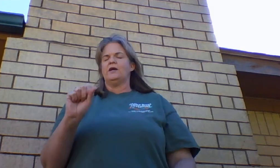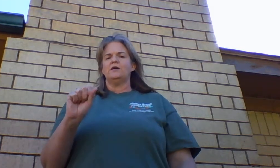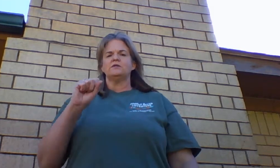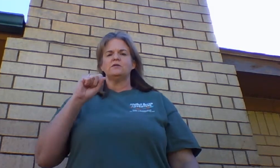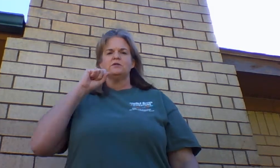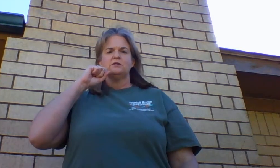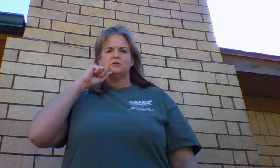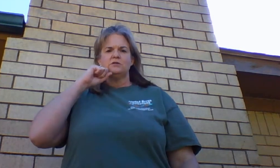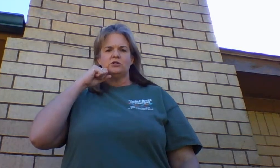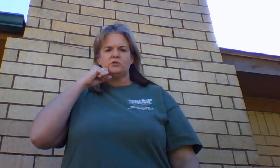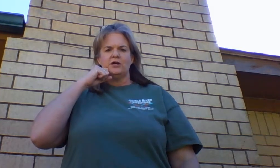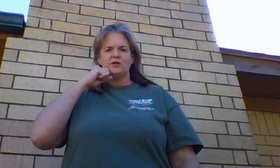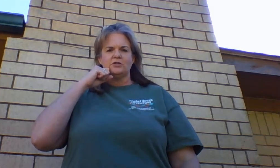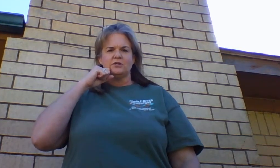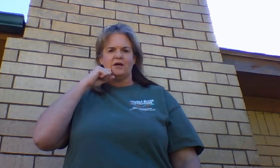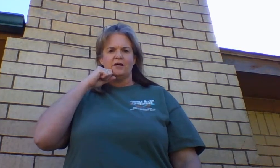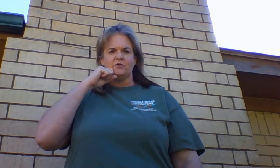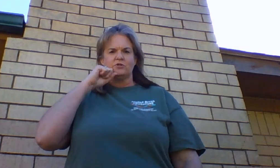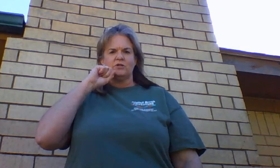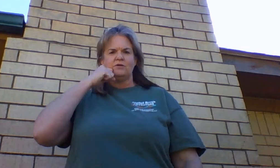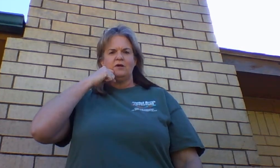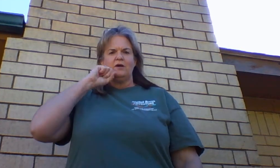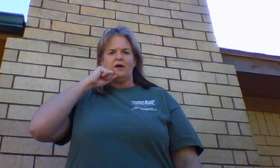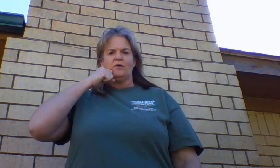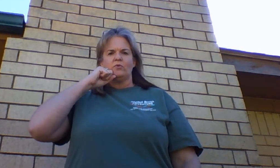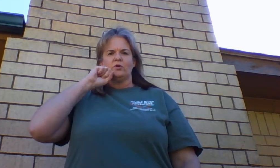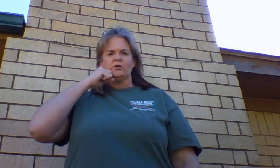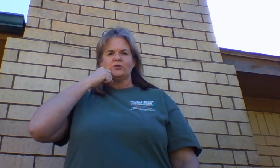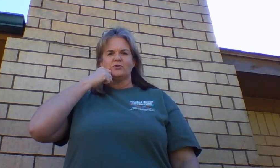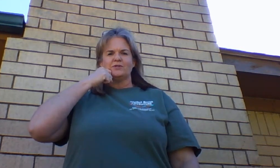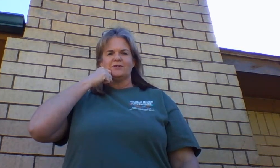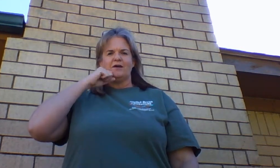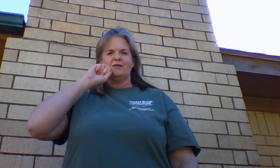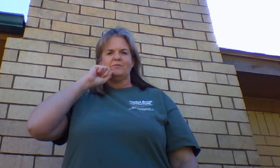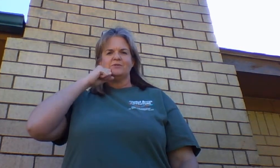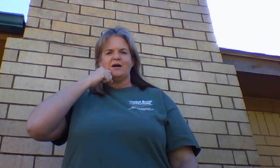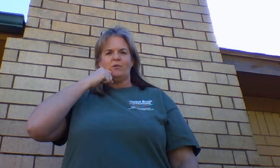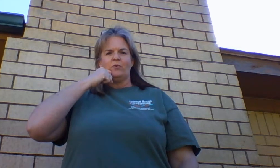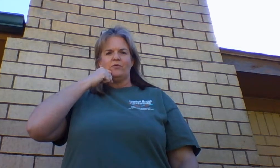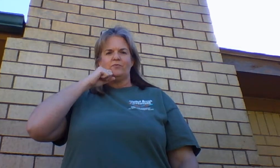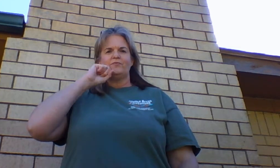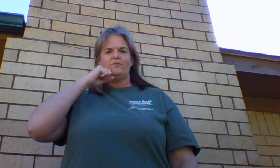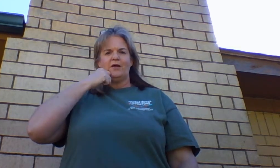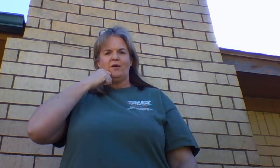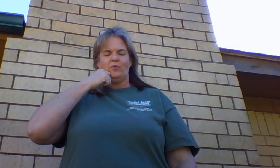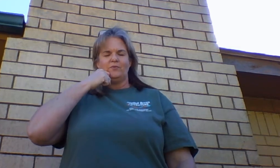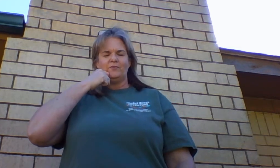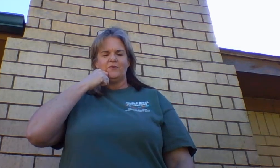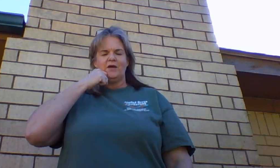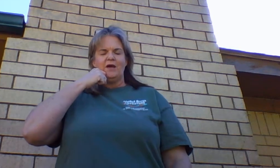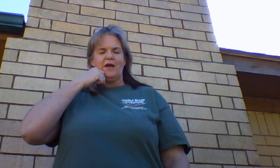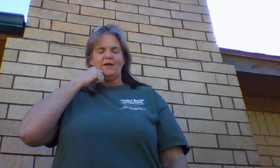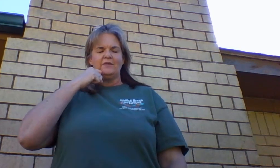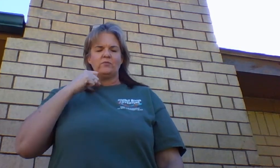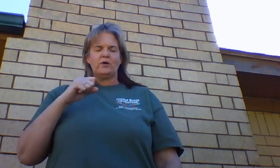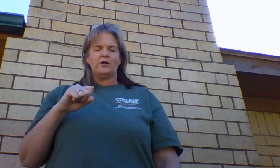hand to touch the side of our chin, and we're going to twist that, and that means apple. Apple. And then we also